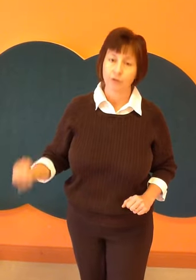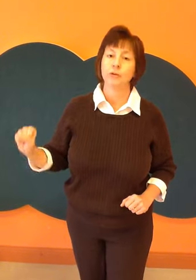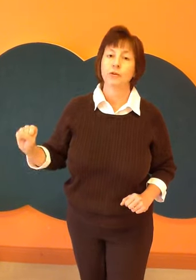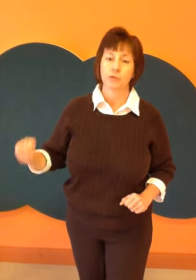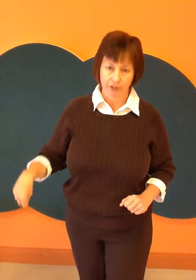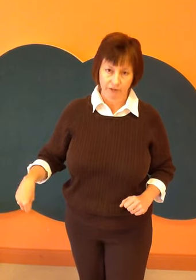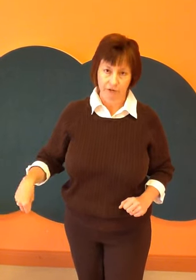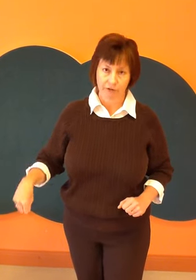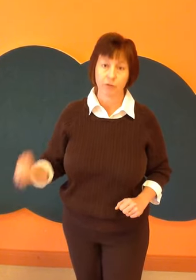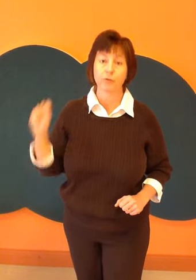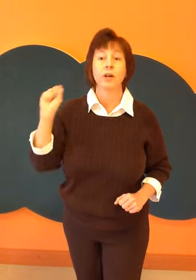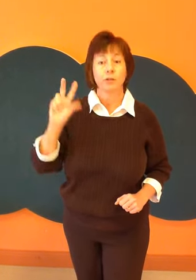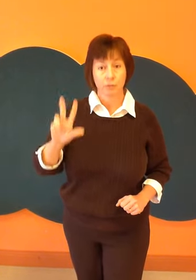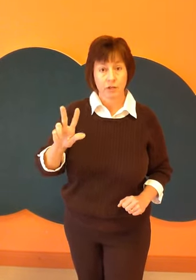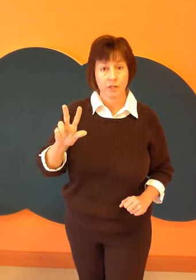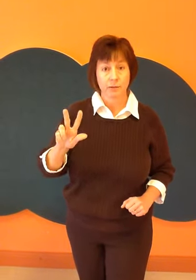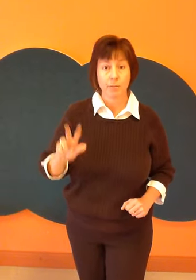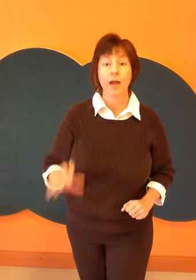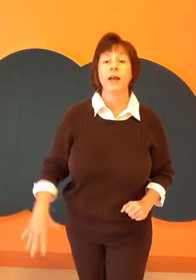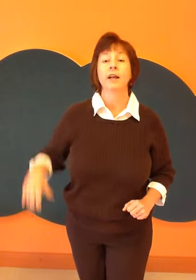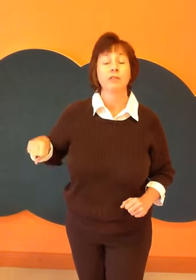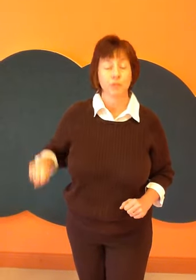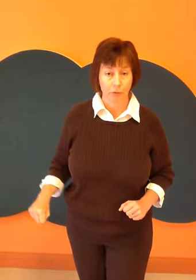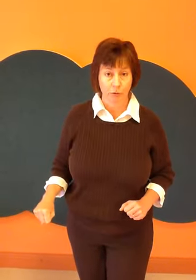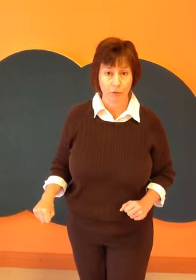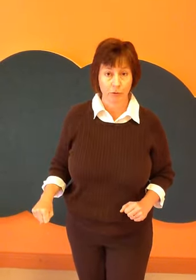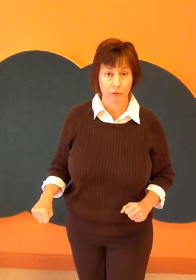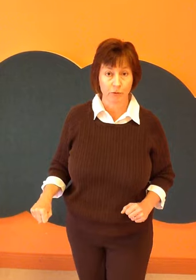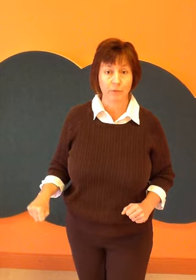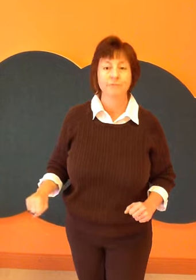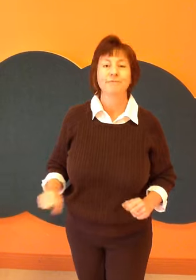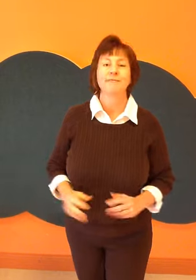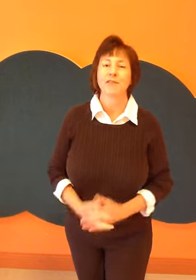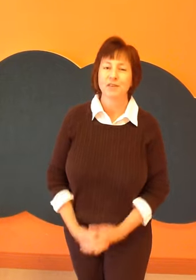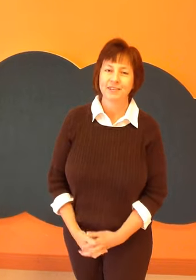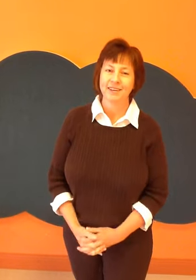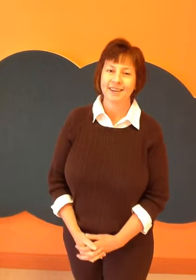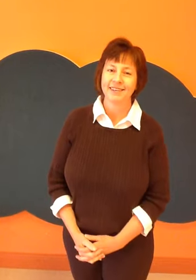Yes sir, 3 bags full. Have a great day.